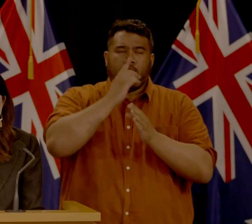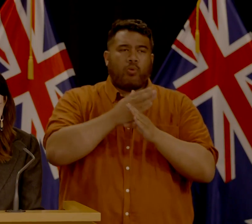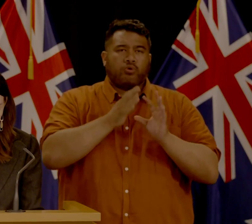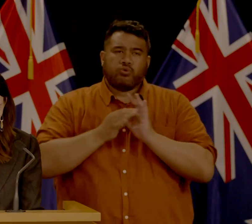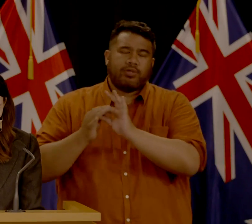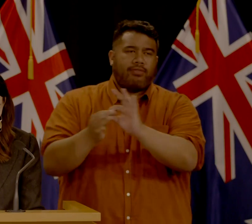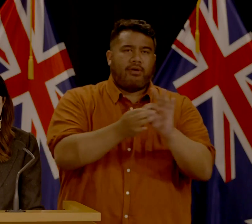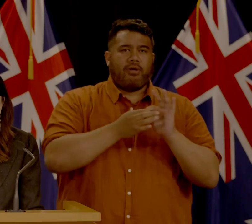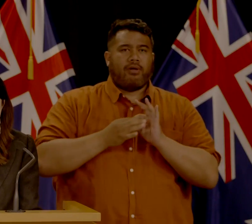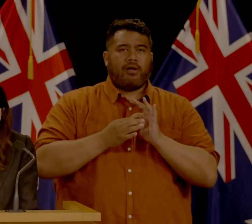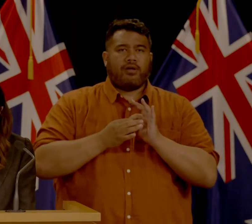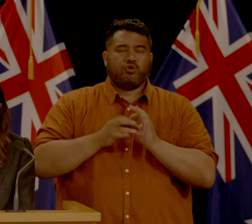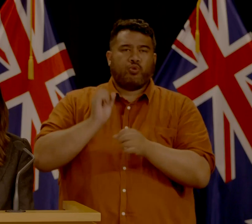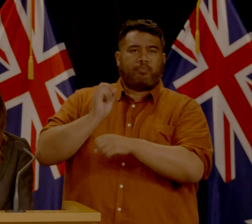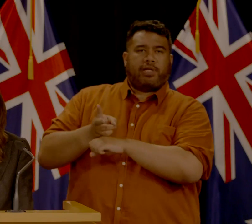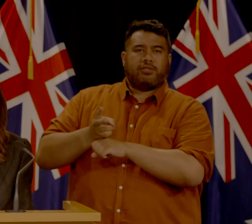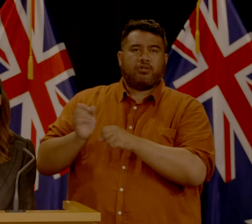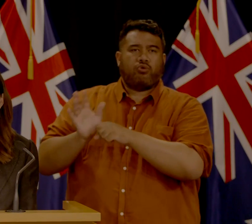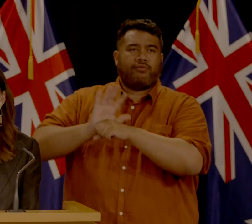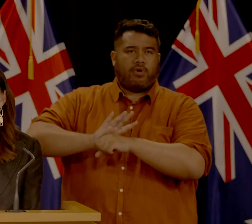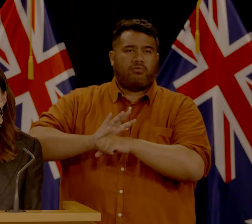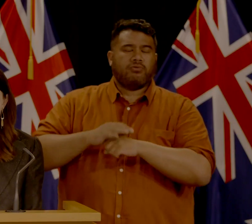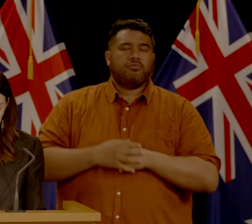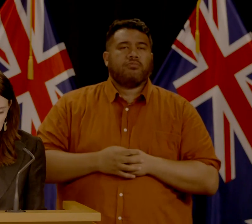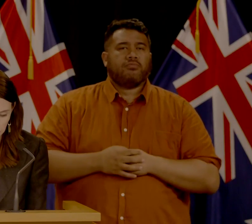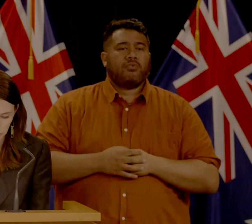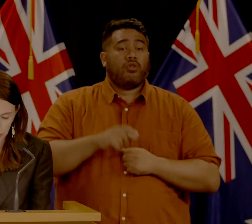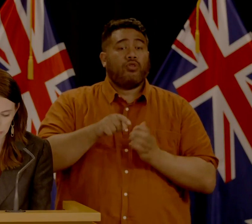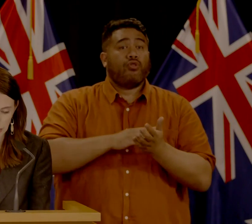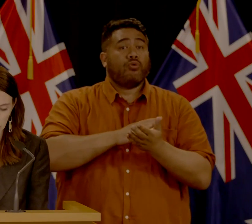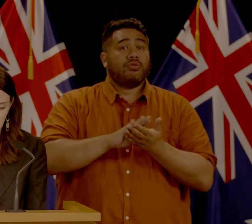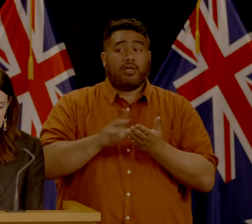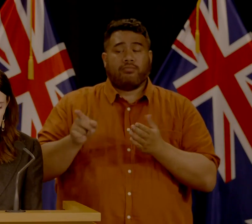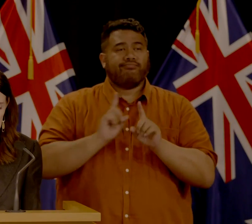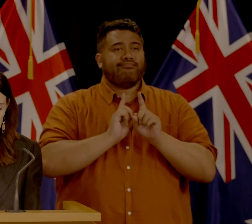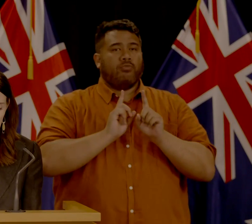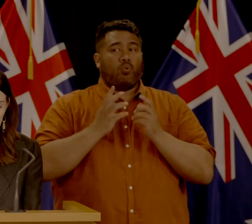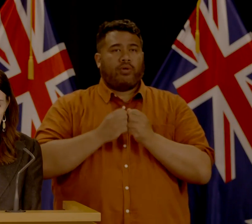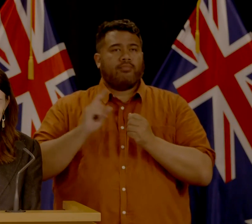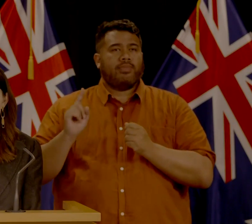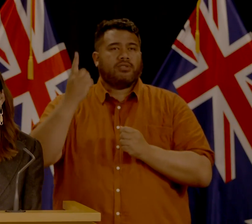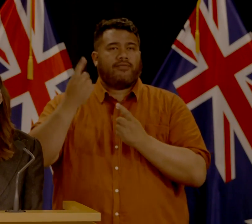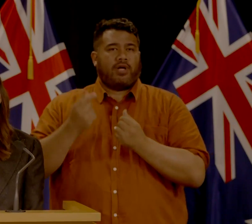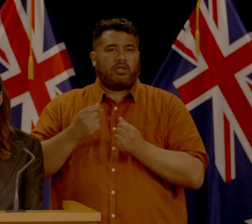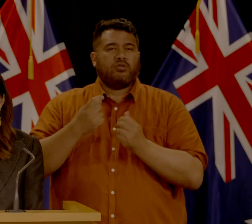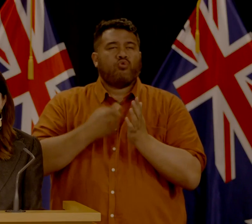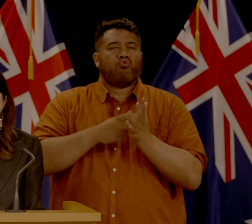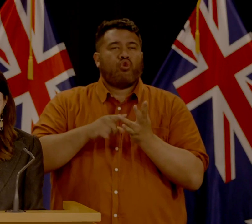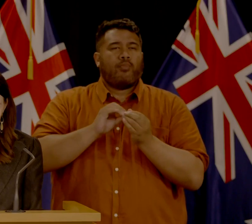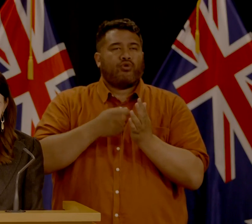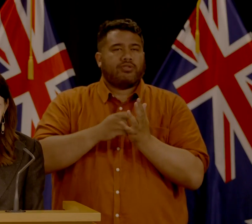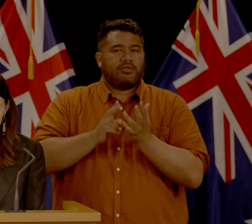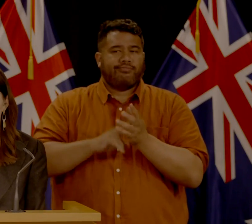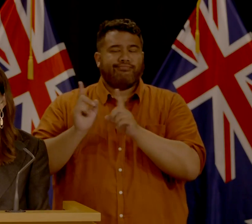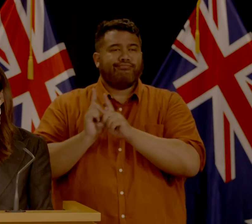COVID-19. On Thursday, I travel to Rotorua with Minister Robertson to speak directly with businesses